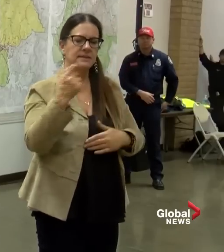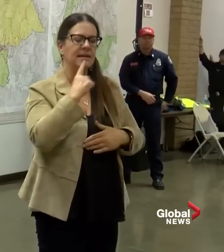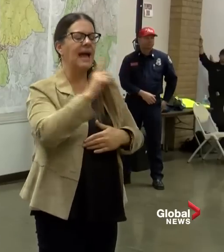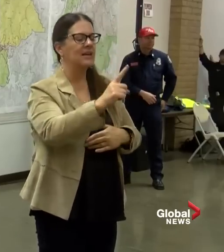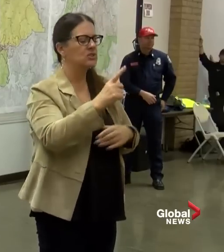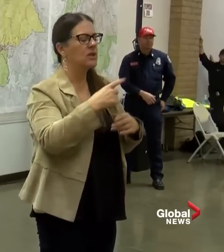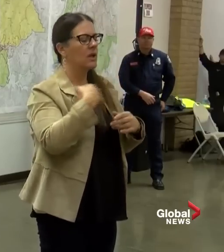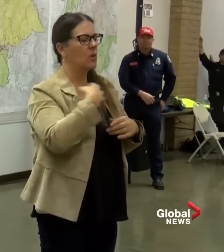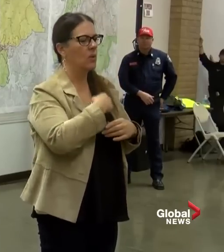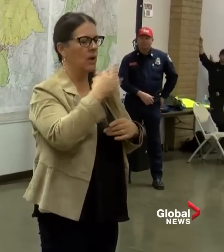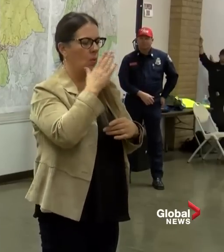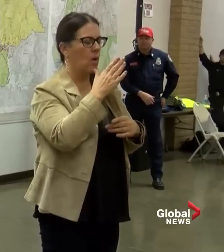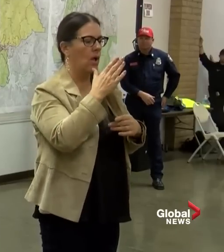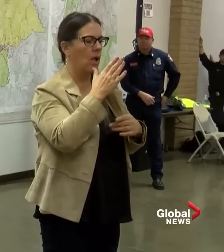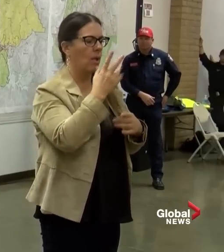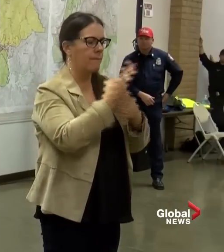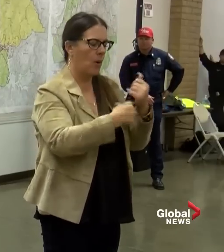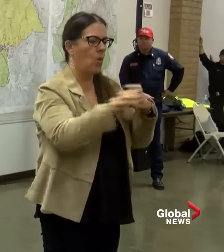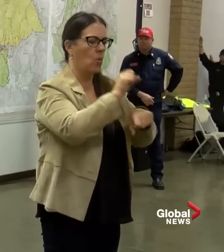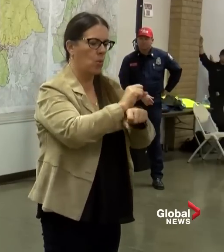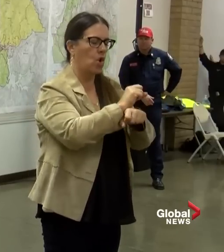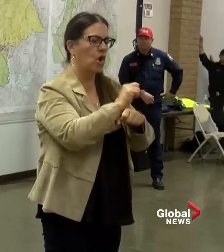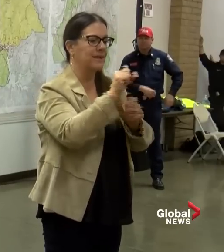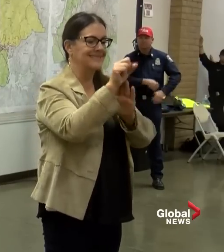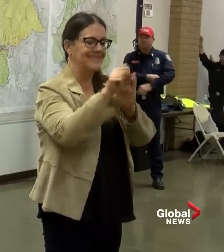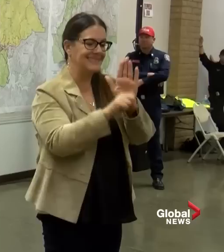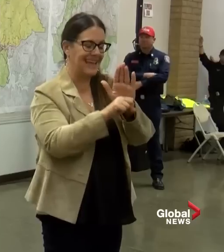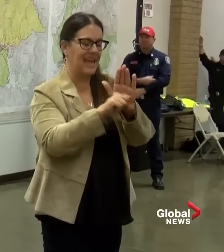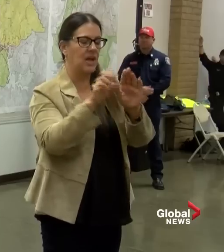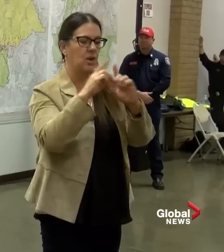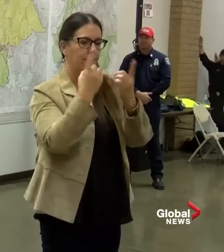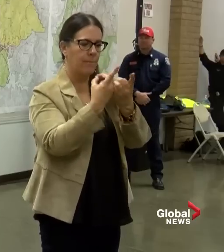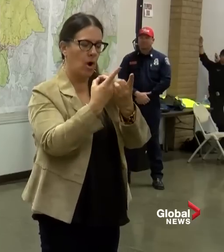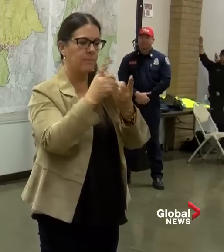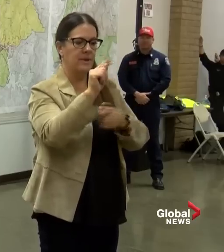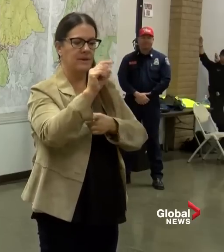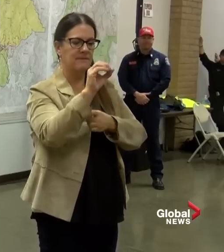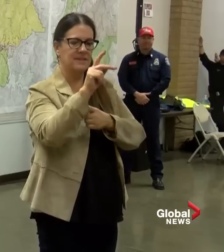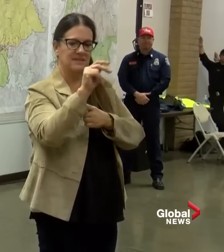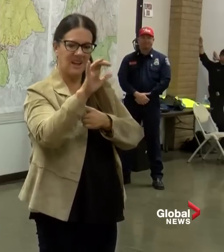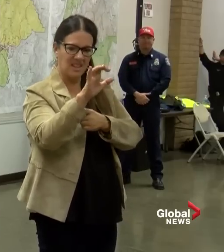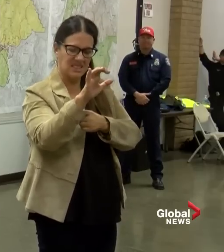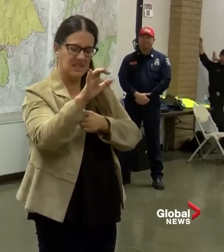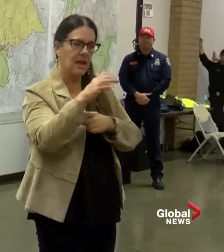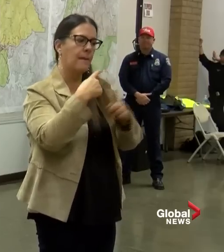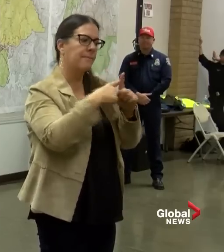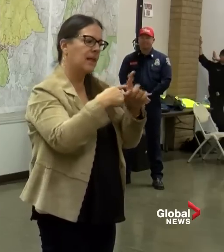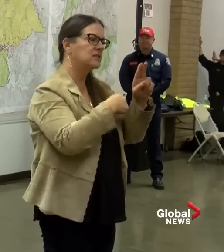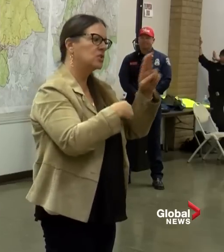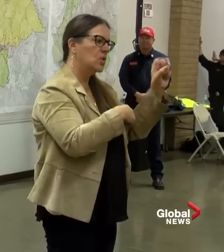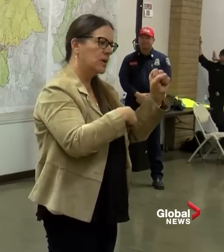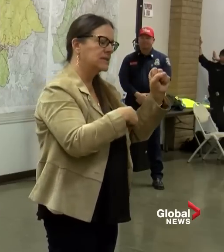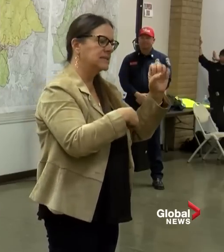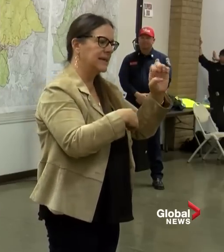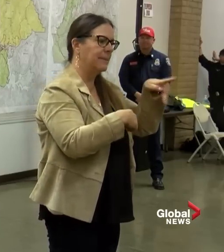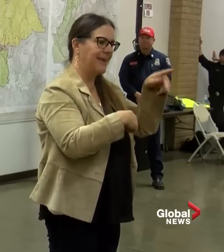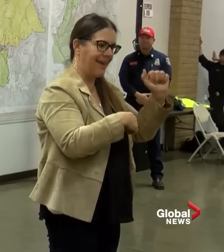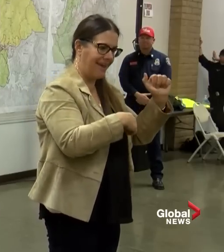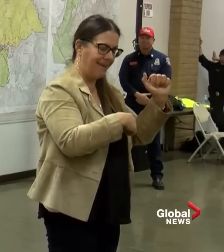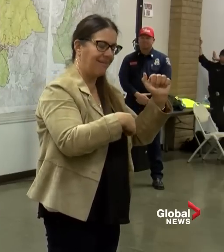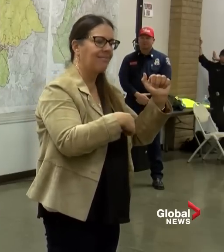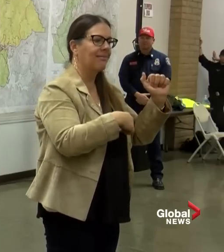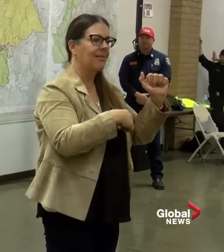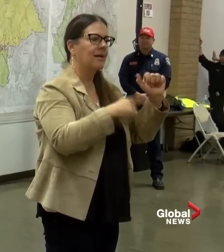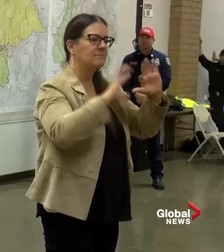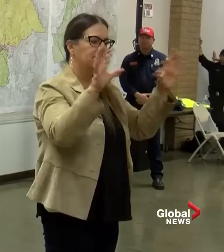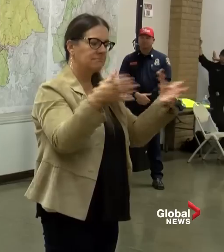be a unified effort with the State Department of Toxic Substances Control and the U.S. Environmental Protection Agency. We're bringing in EPA to be a